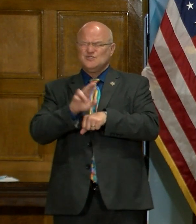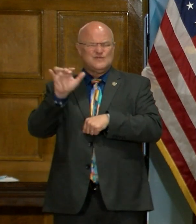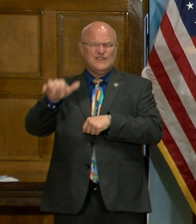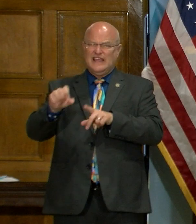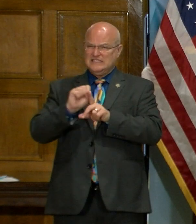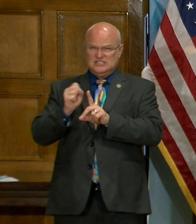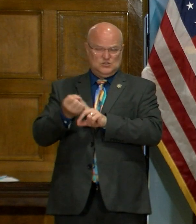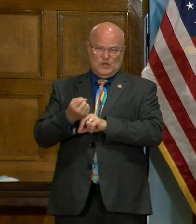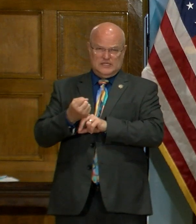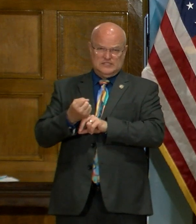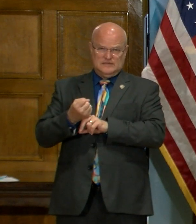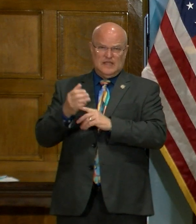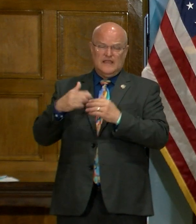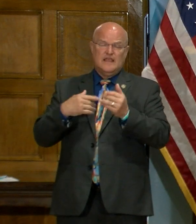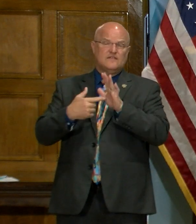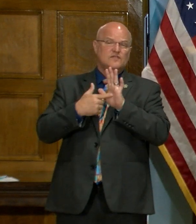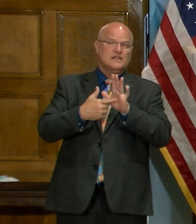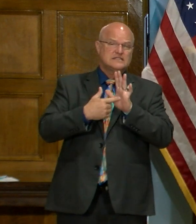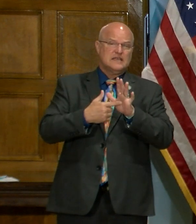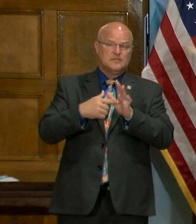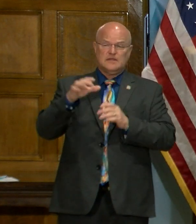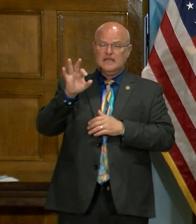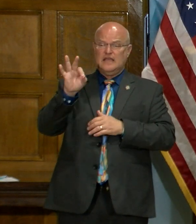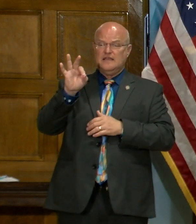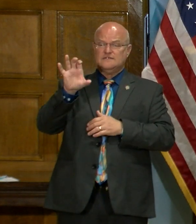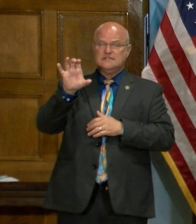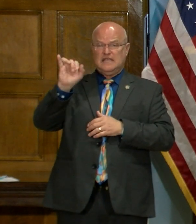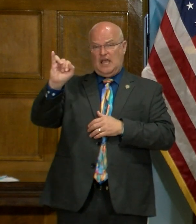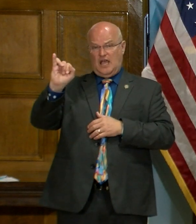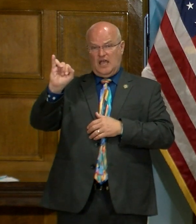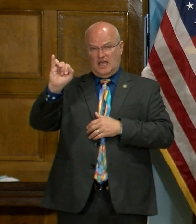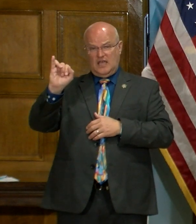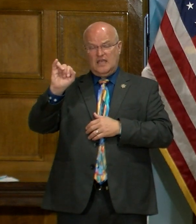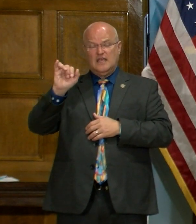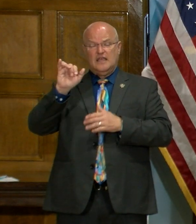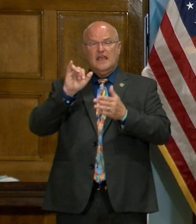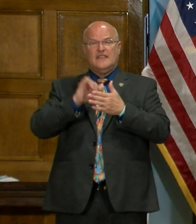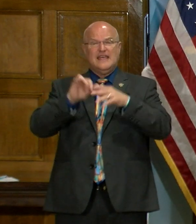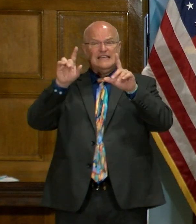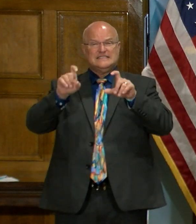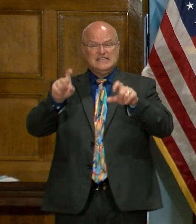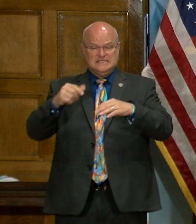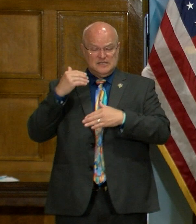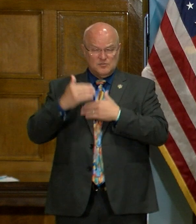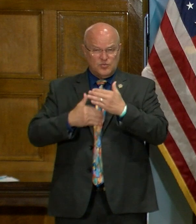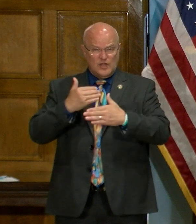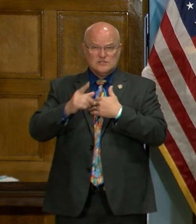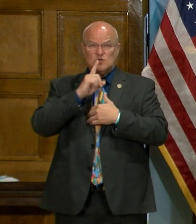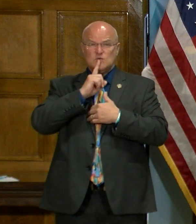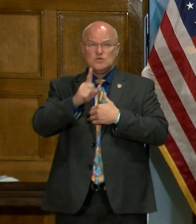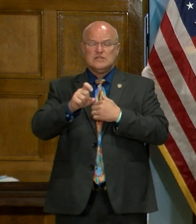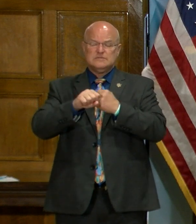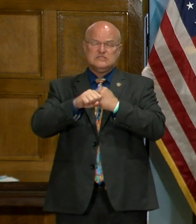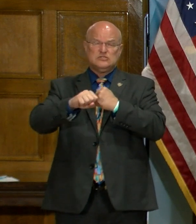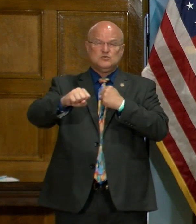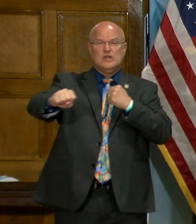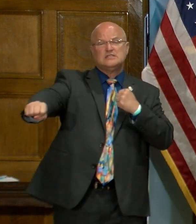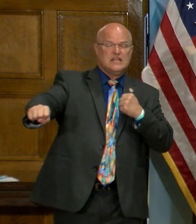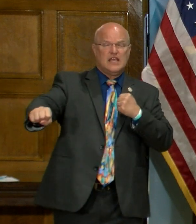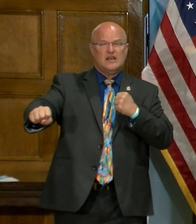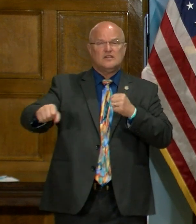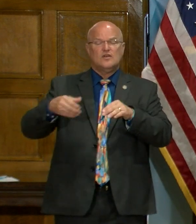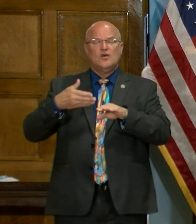that situation than, for example, at the FCI, where that testing process has really been stretched out